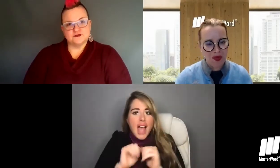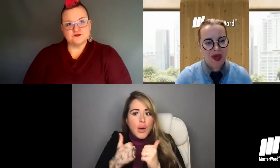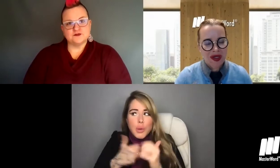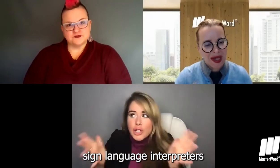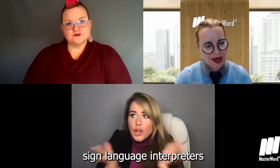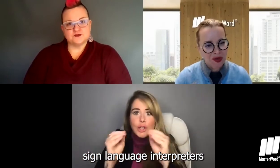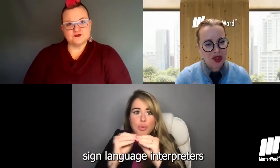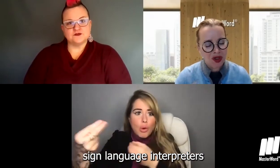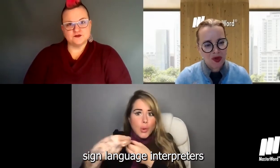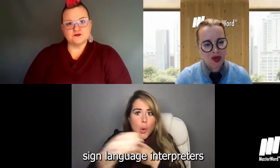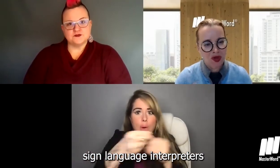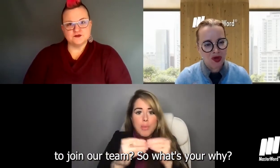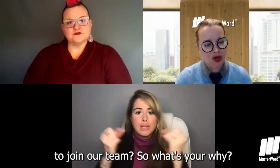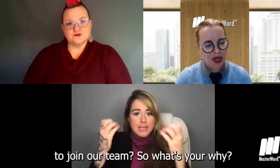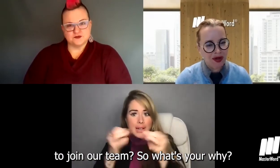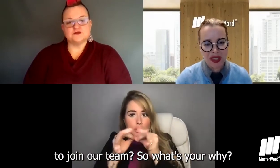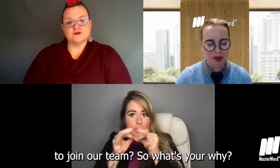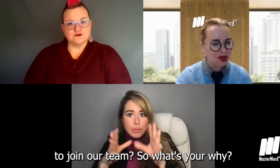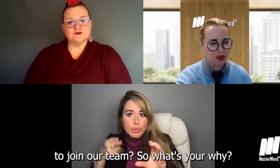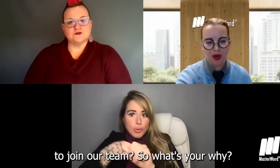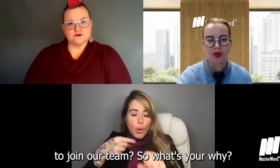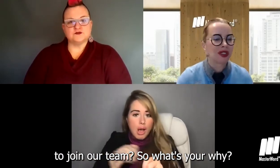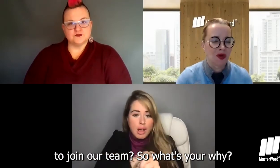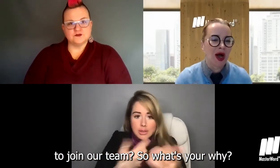sign language interpreters to join our team? So what's your why?